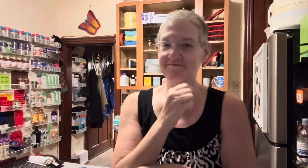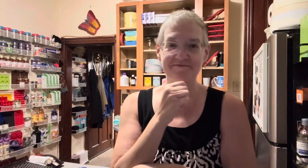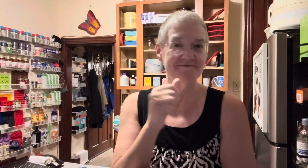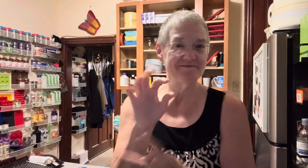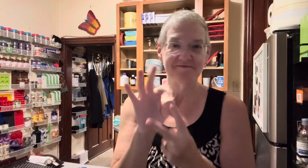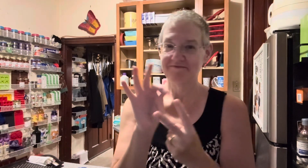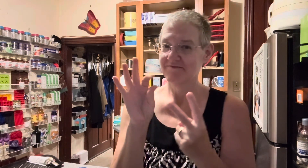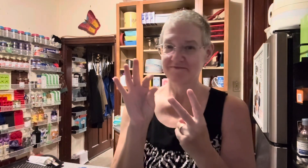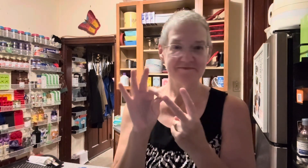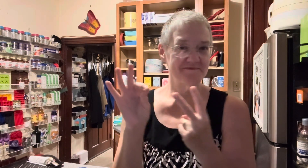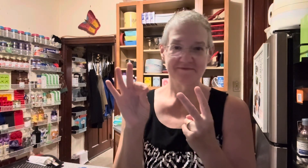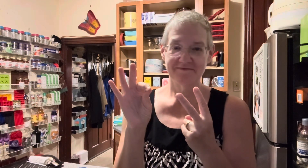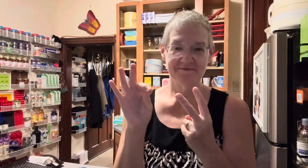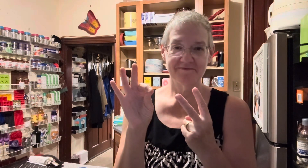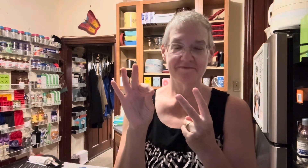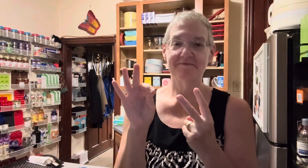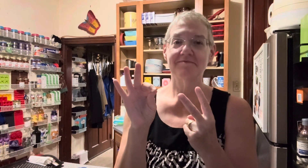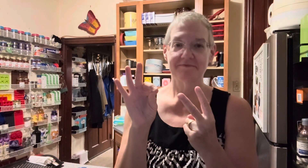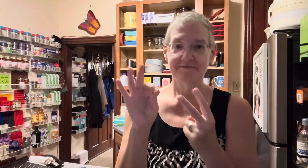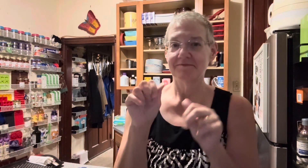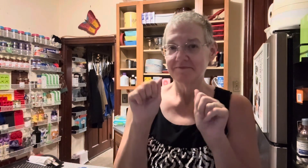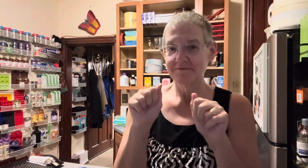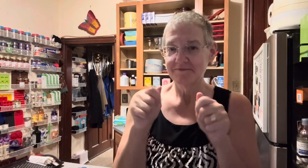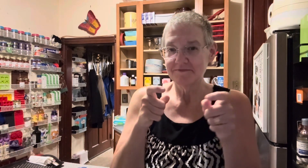just are not an option for Dale.